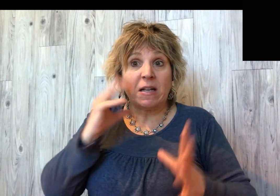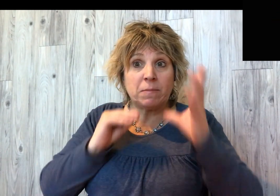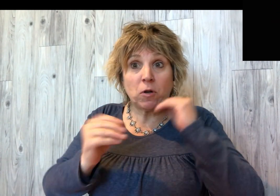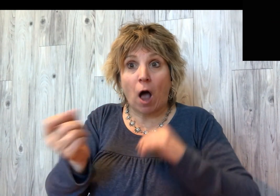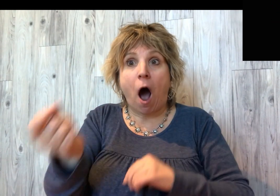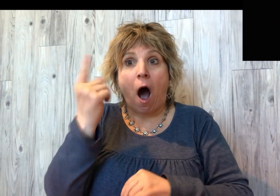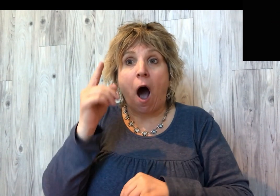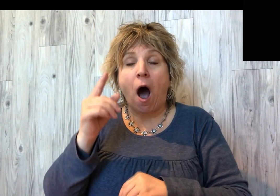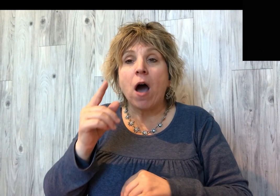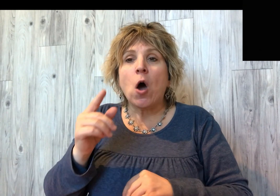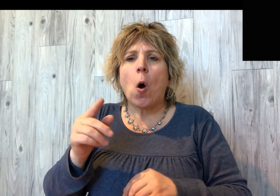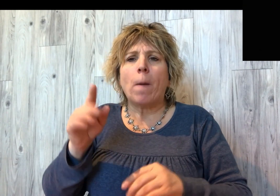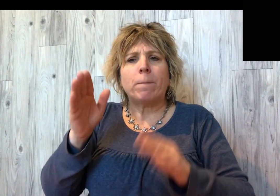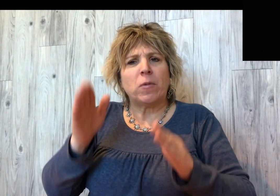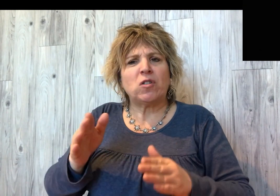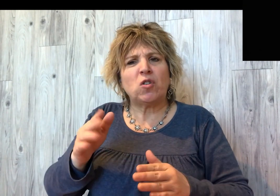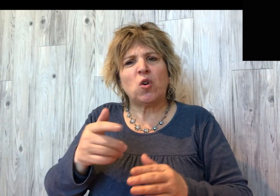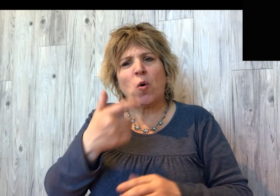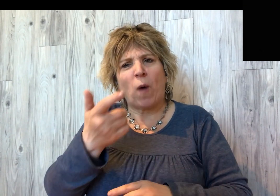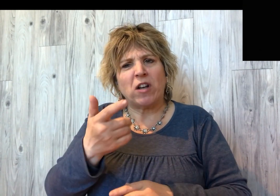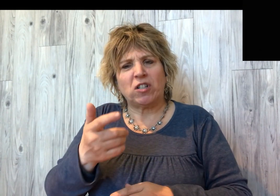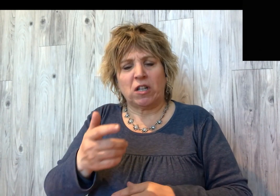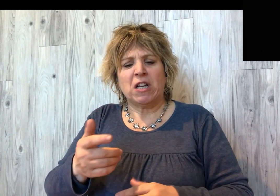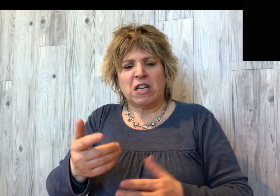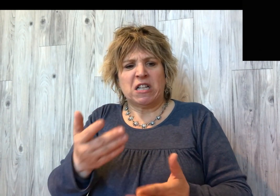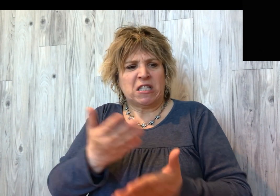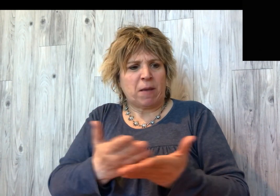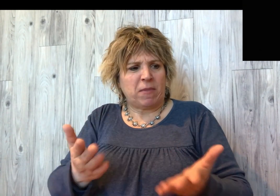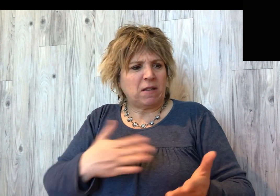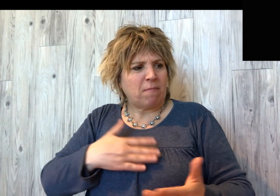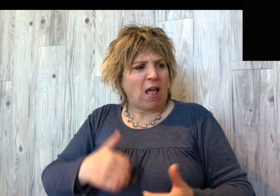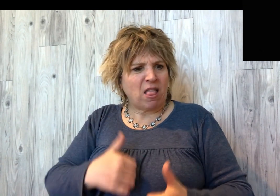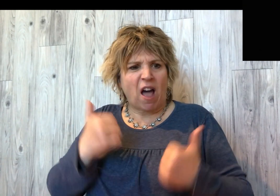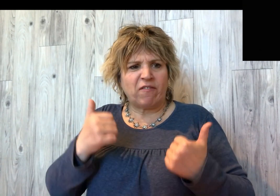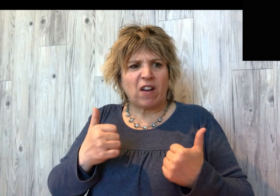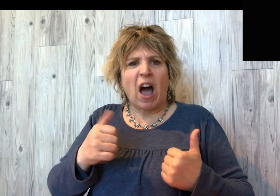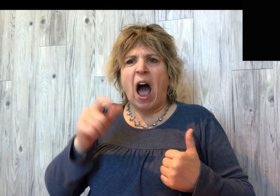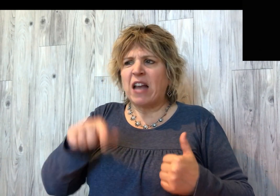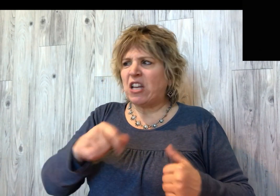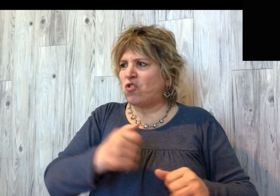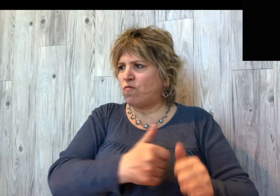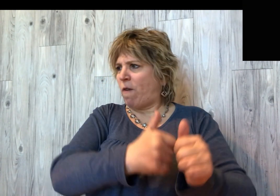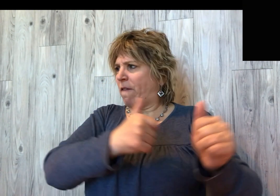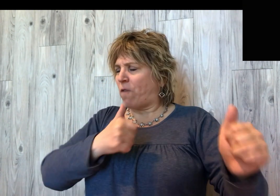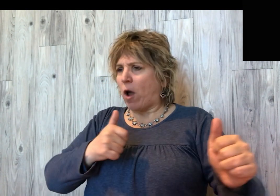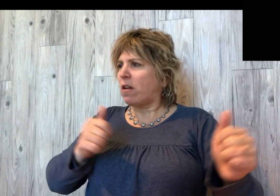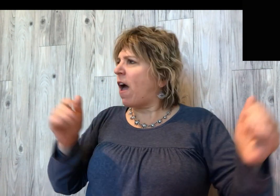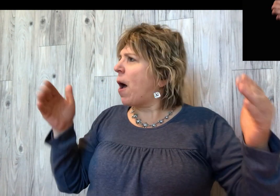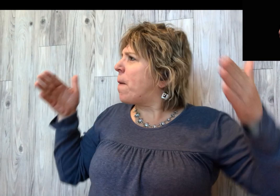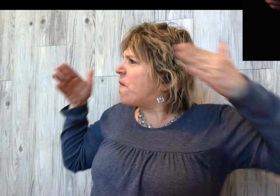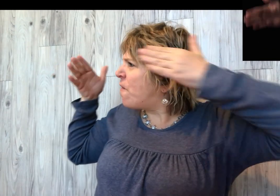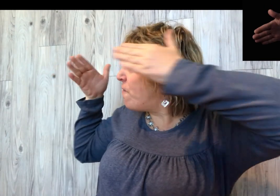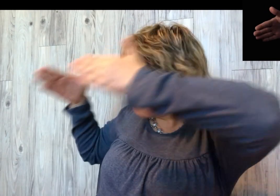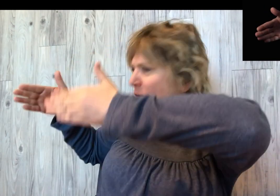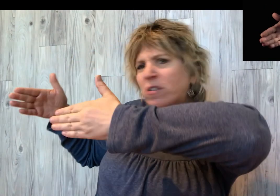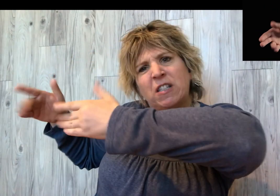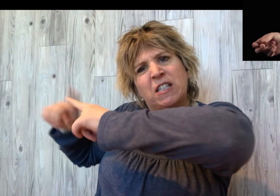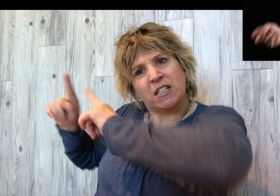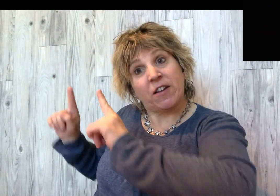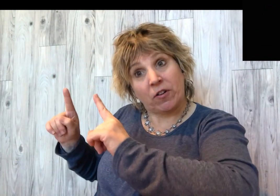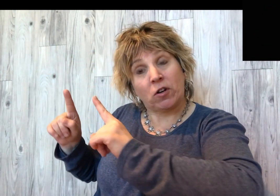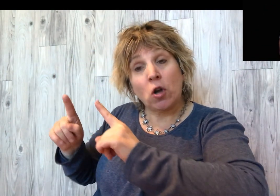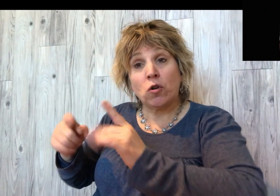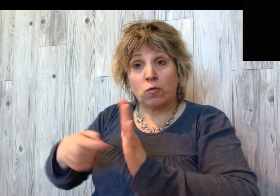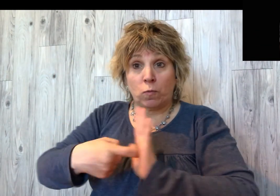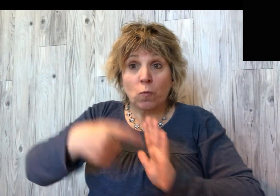might be the first week you're watching it, but you go, there's some things in my life that I need to move away from and move towards